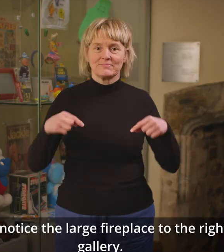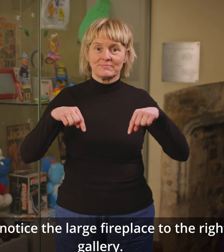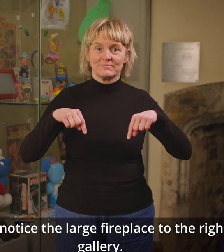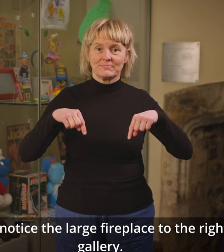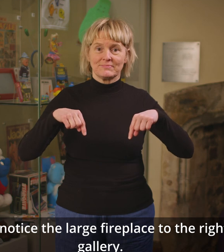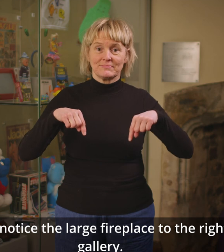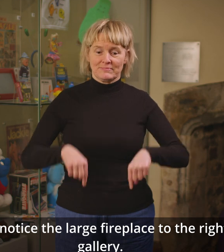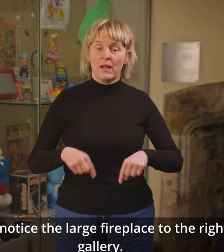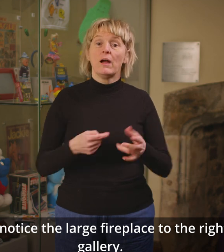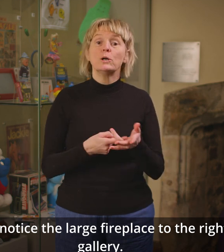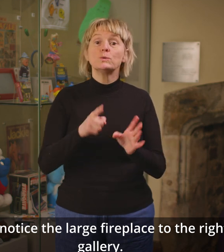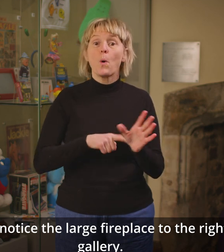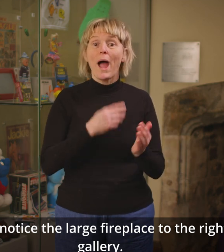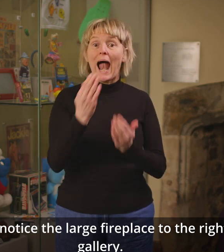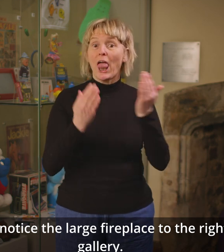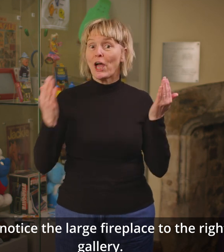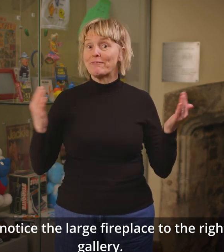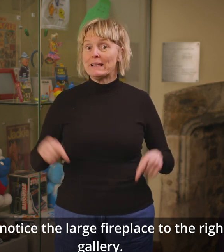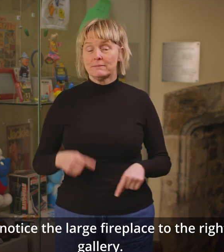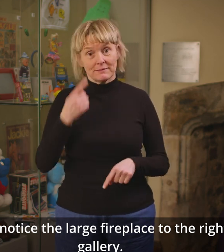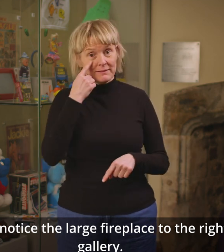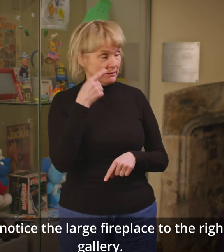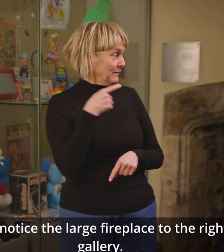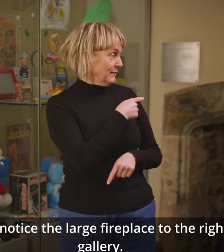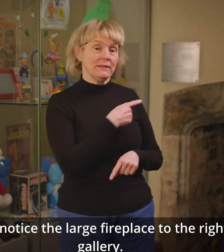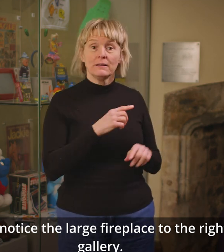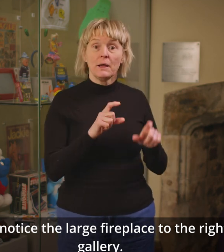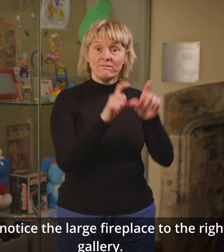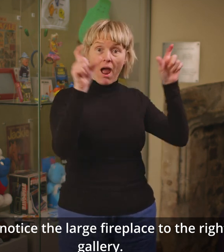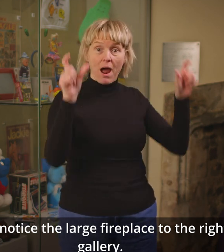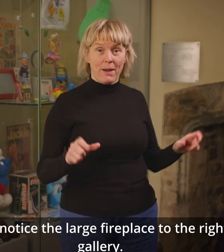You might notice the large fireplace to the right of the gallery.